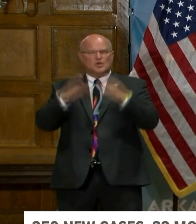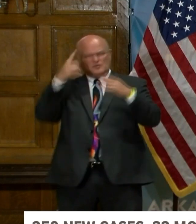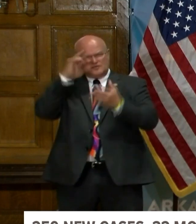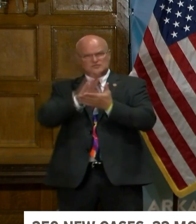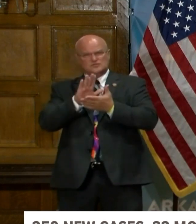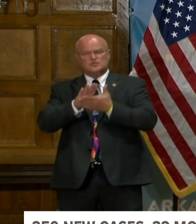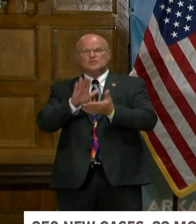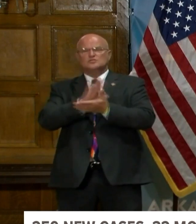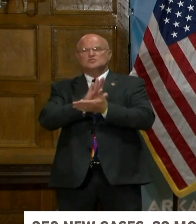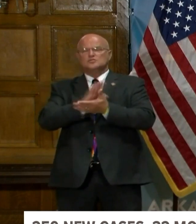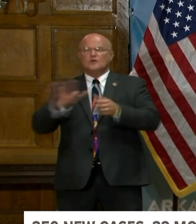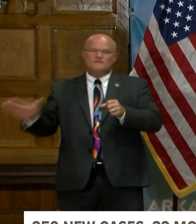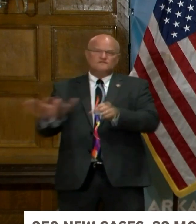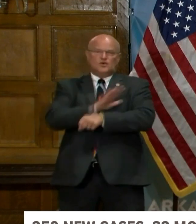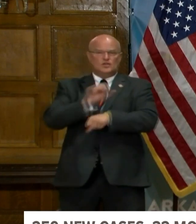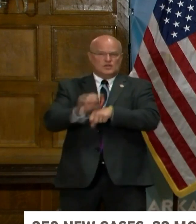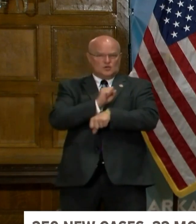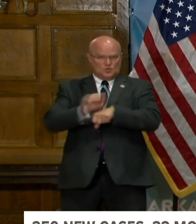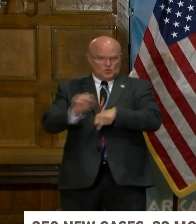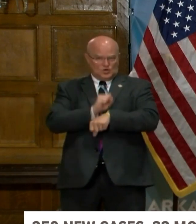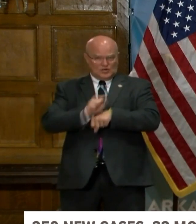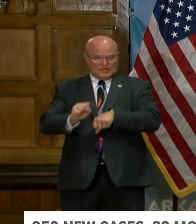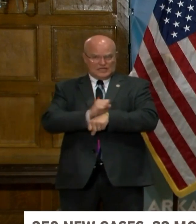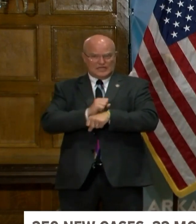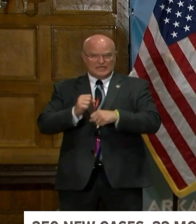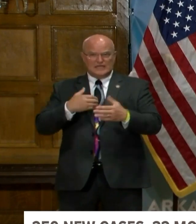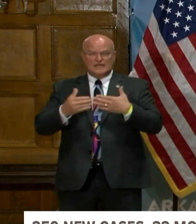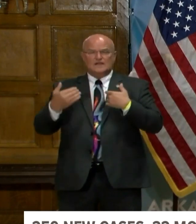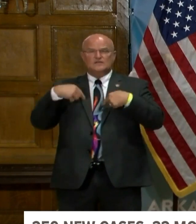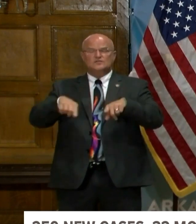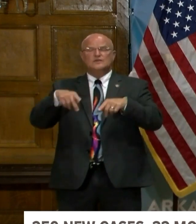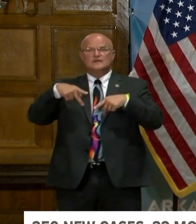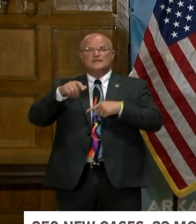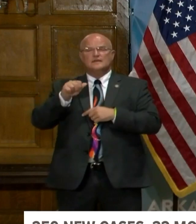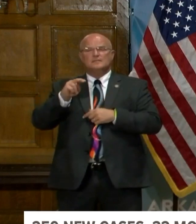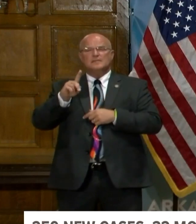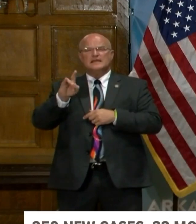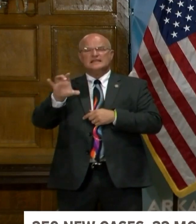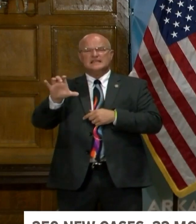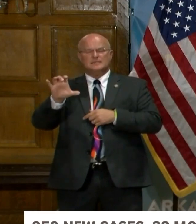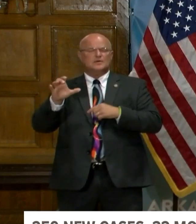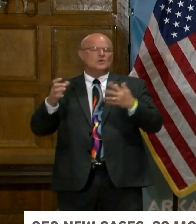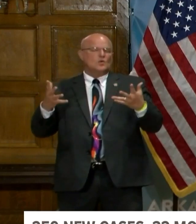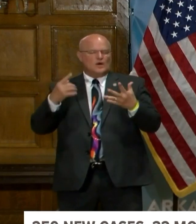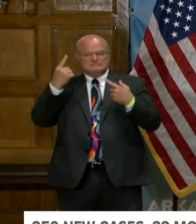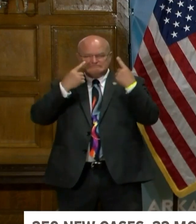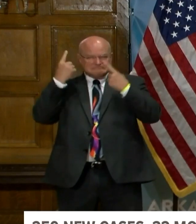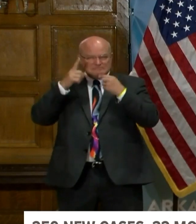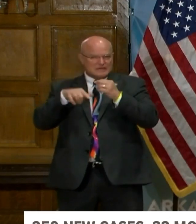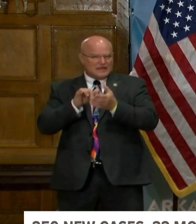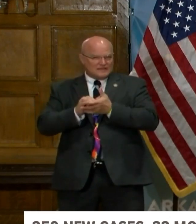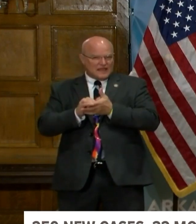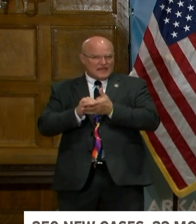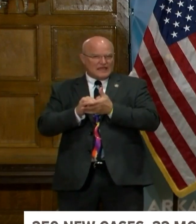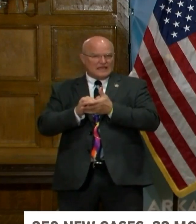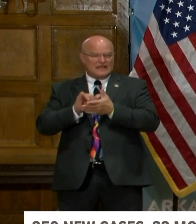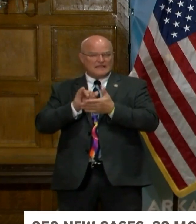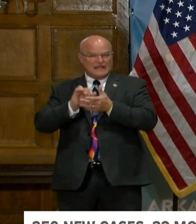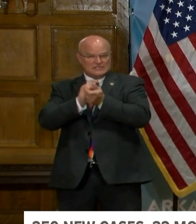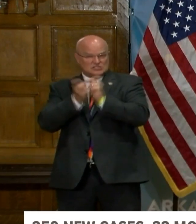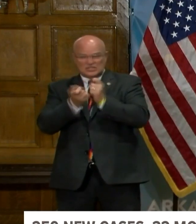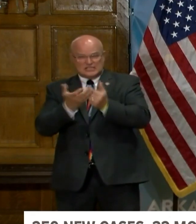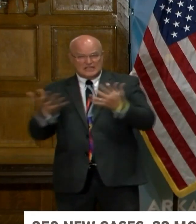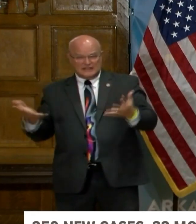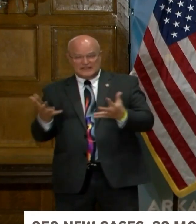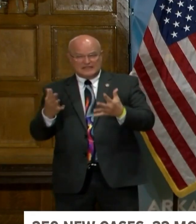said schools must be fully operational even during the pandemic. Wanted to see what your thoughts were on that, and if does that change